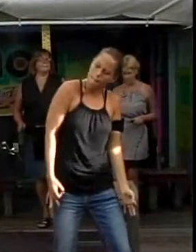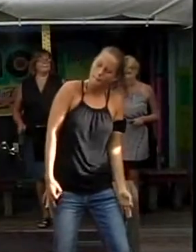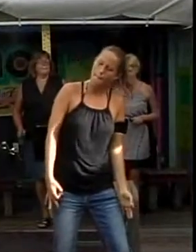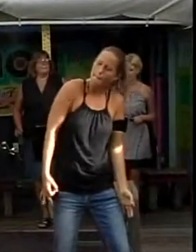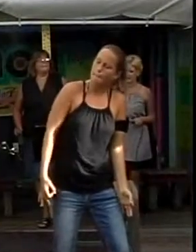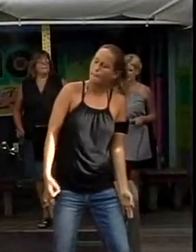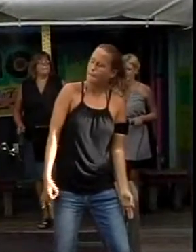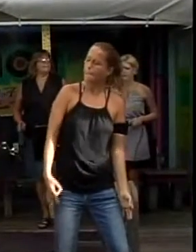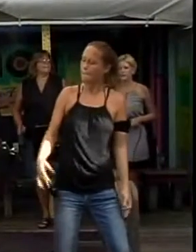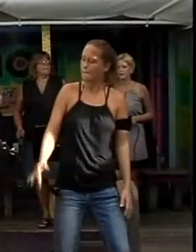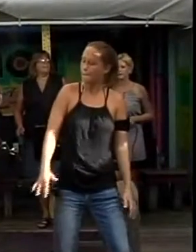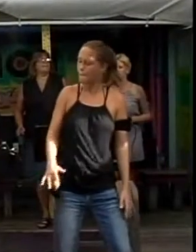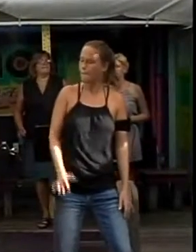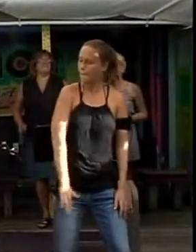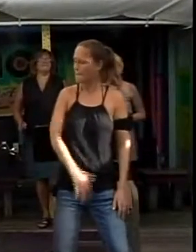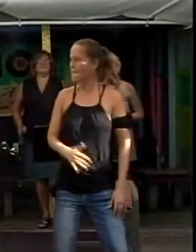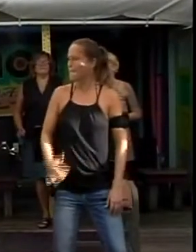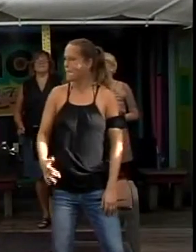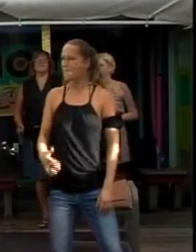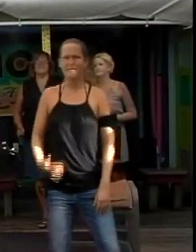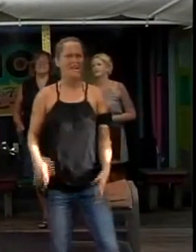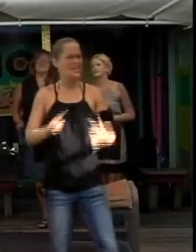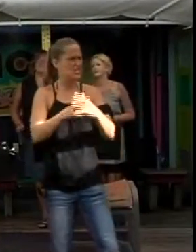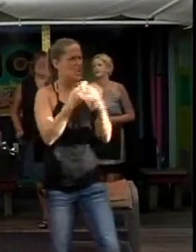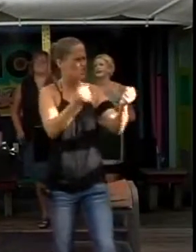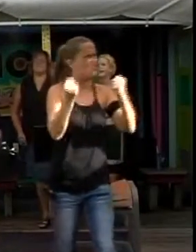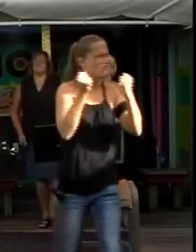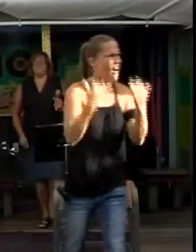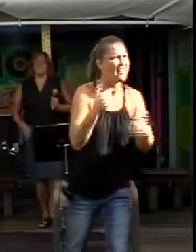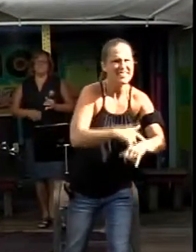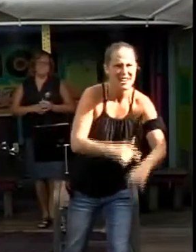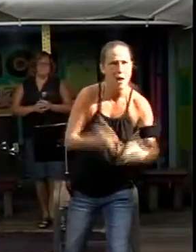lives. All right, let's see if we can start out a little stronger this time. You ready?